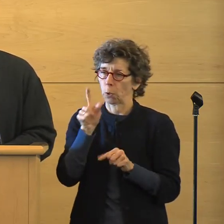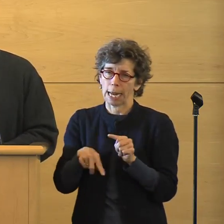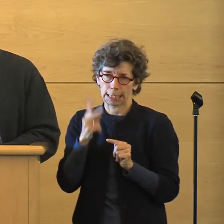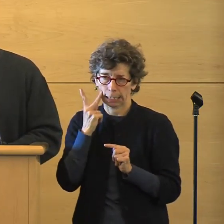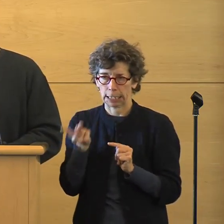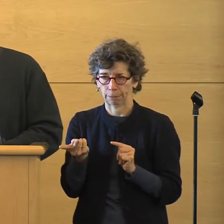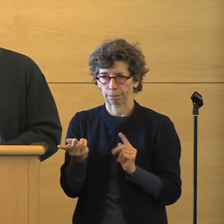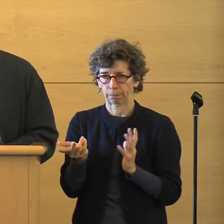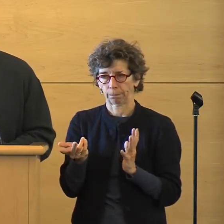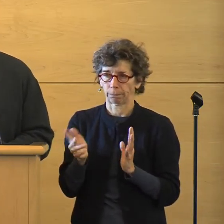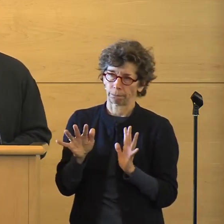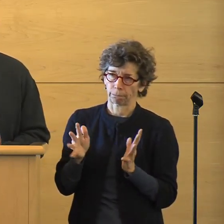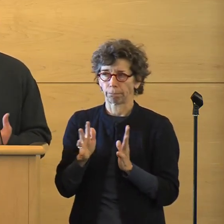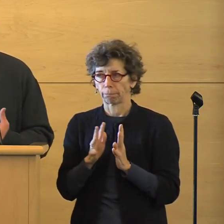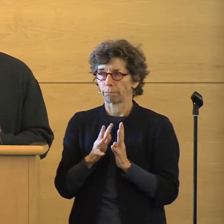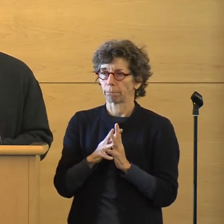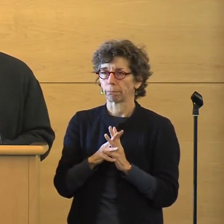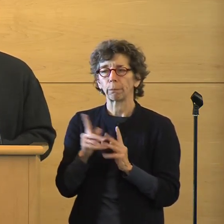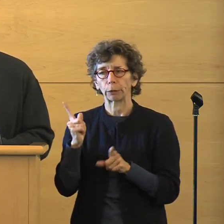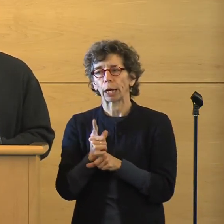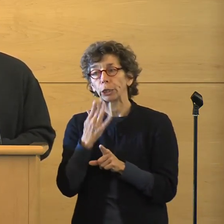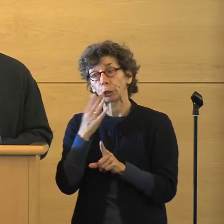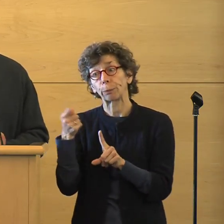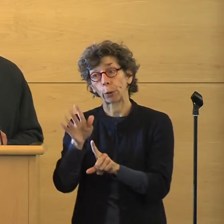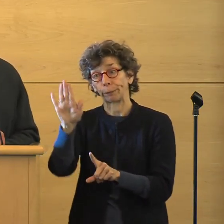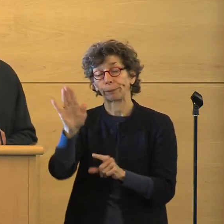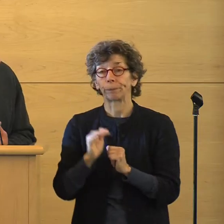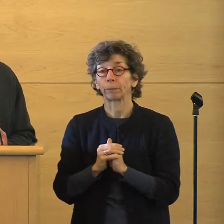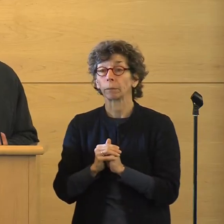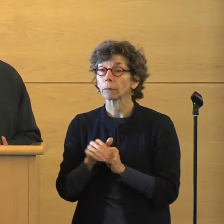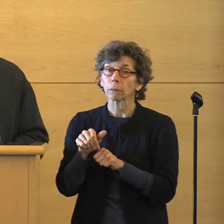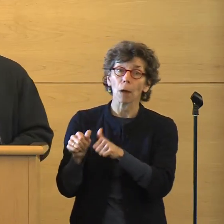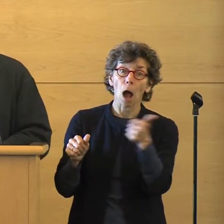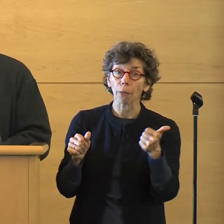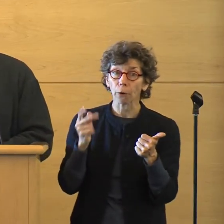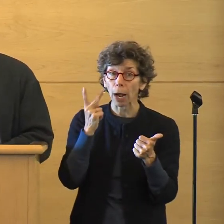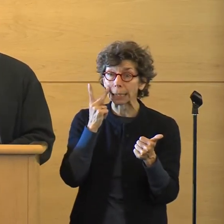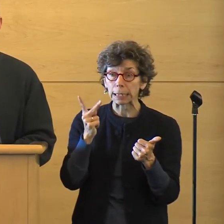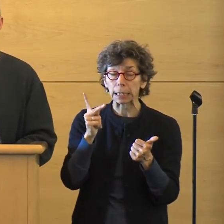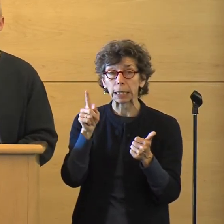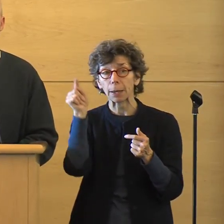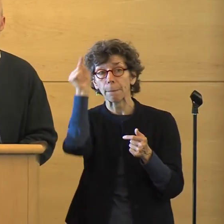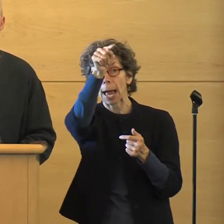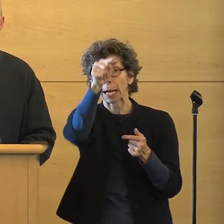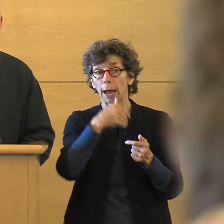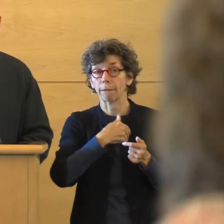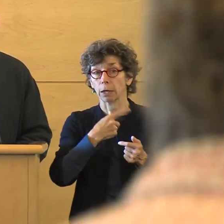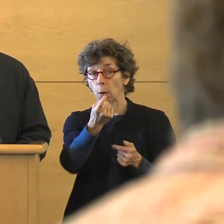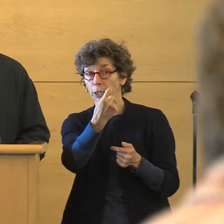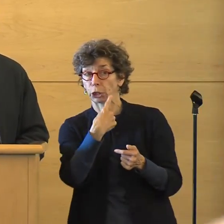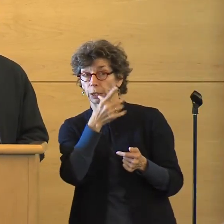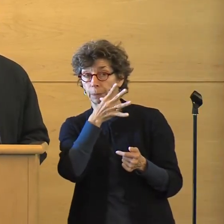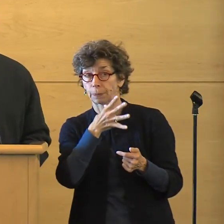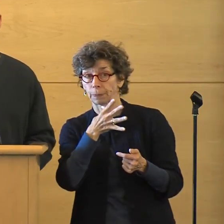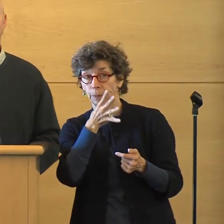Yeah, we just need to add the markup that's necessary to communicate what all the parts are, and then it becomes more accessible,